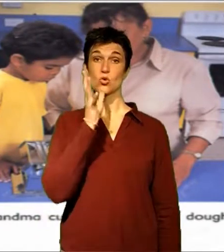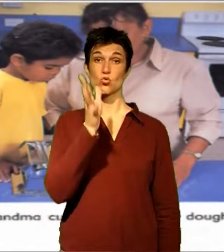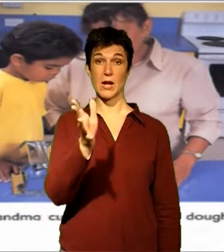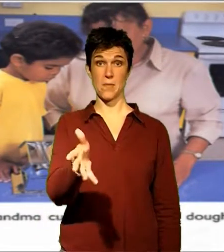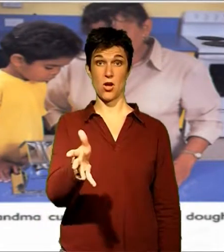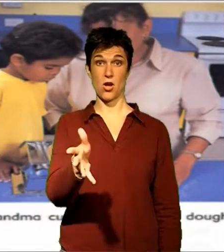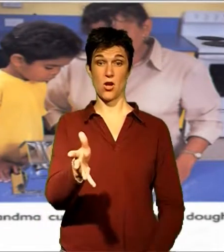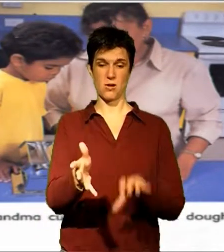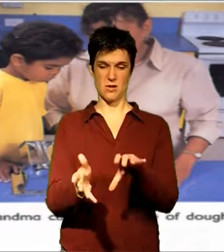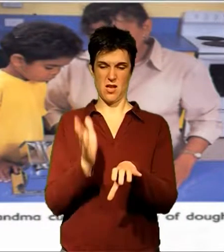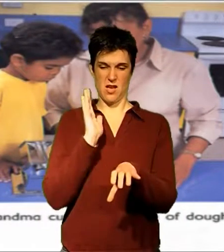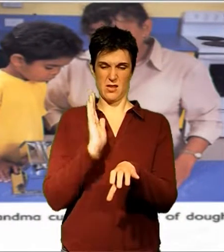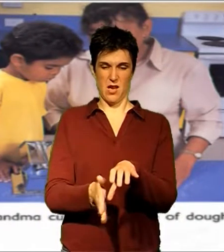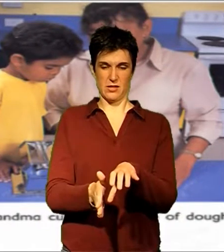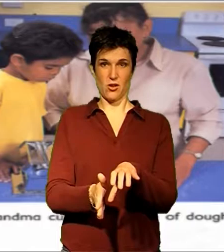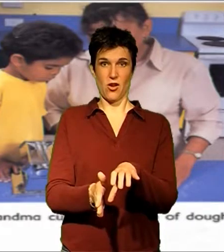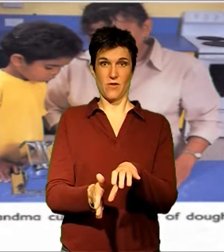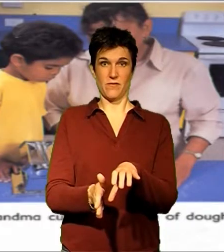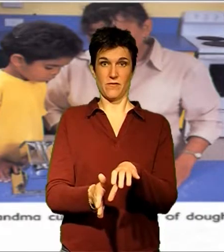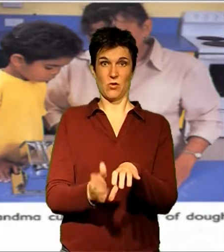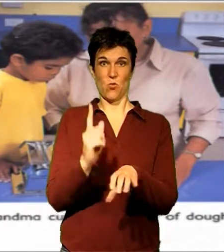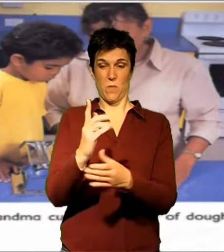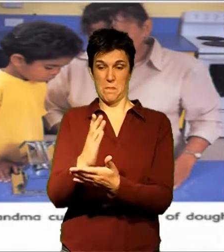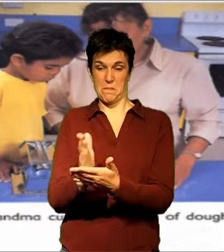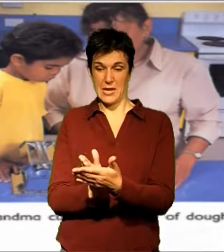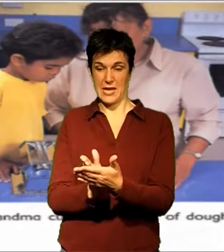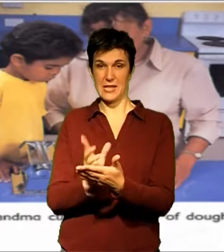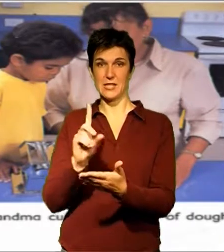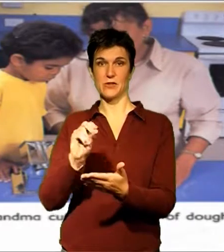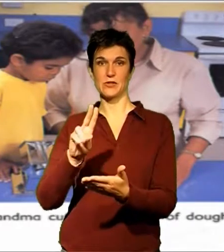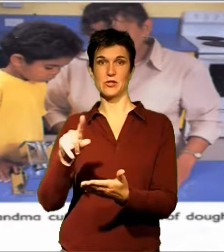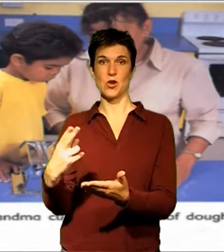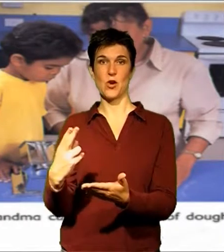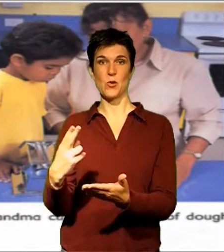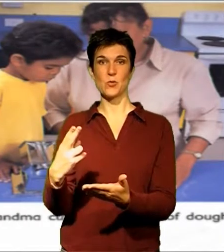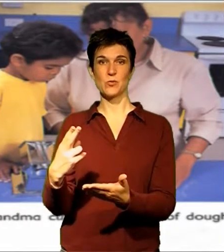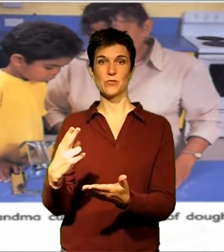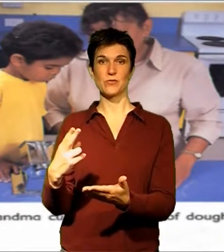Grandma cuts off a piece of dough.